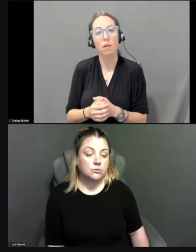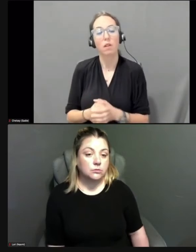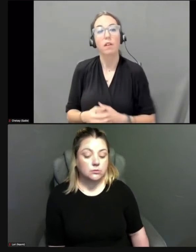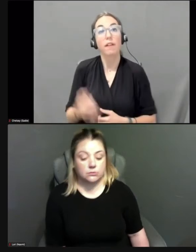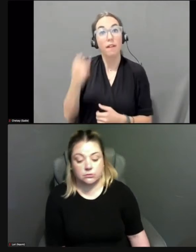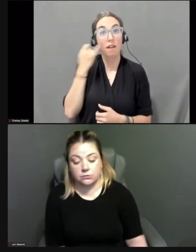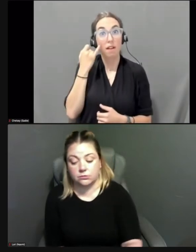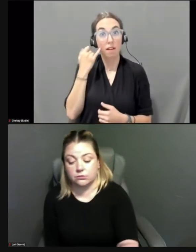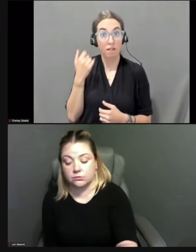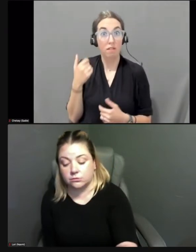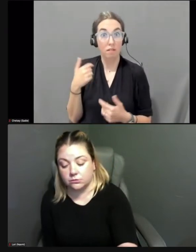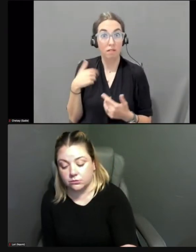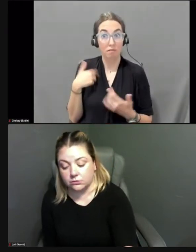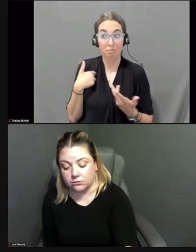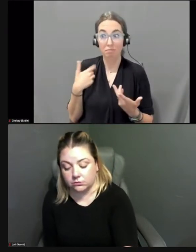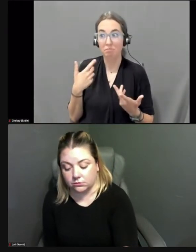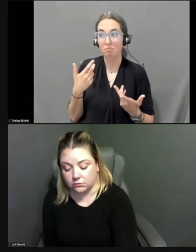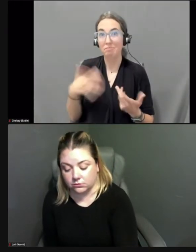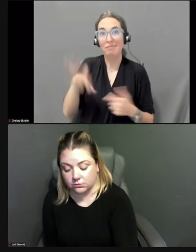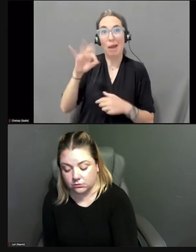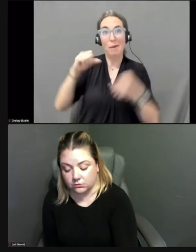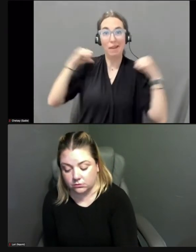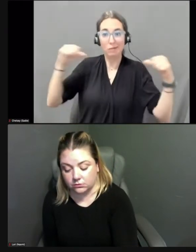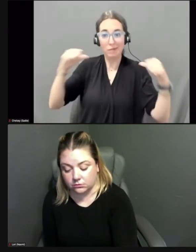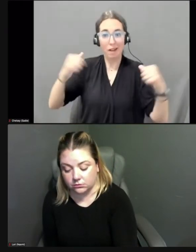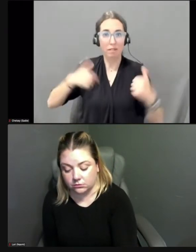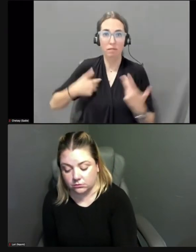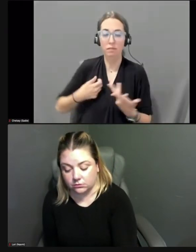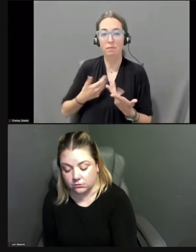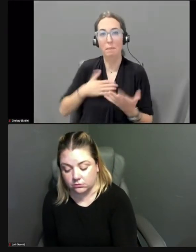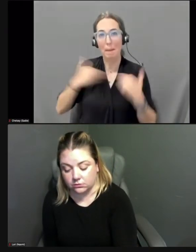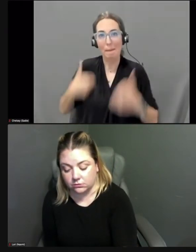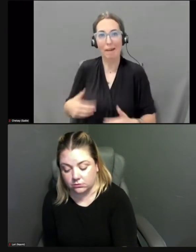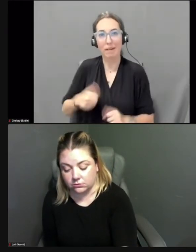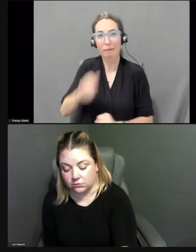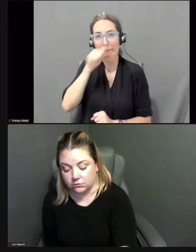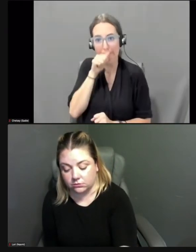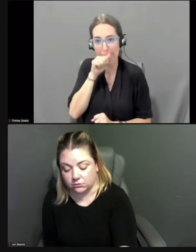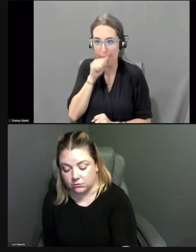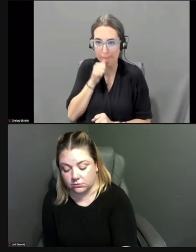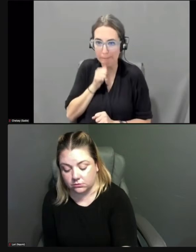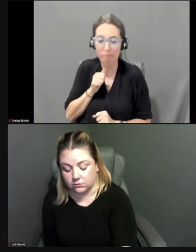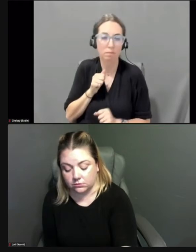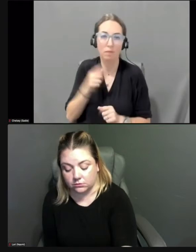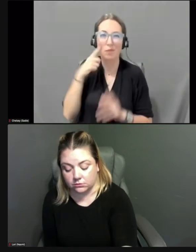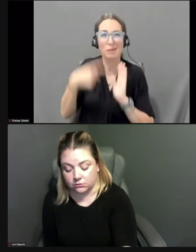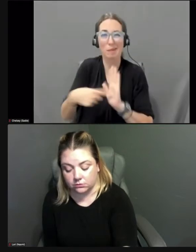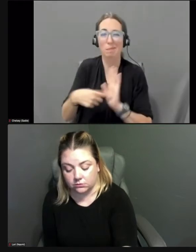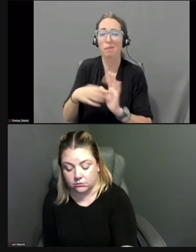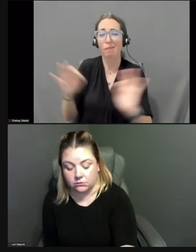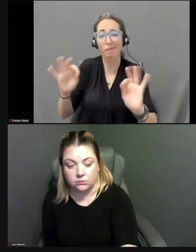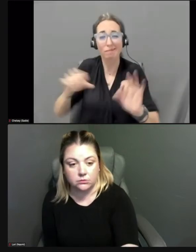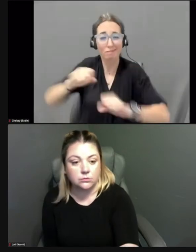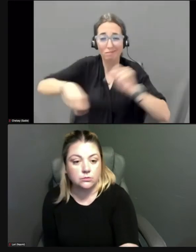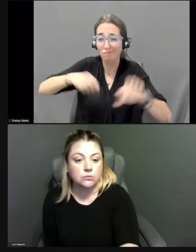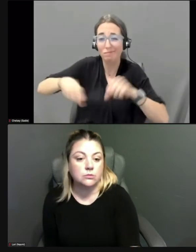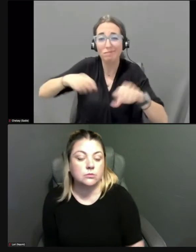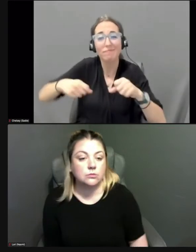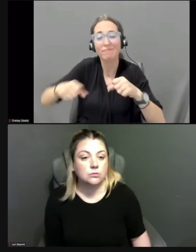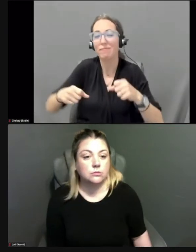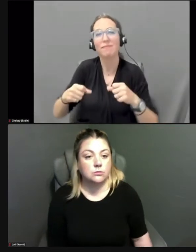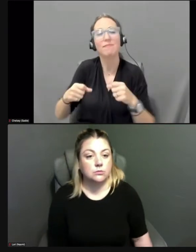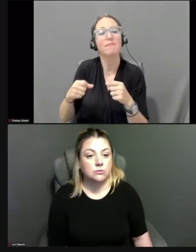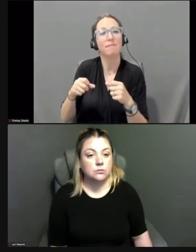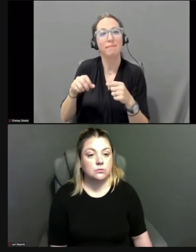on a regular basis, which again was at the time, like was just getting on the elliptical or the treadmill or something like that. Like it was so new